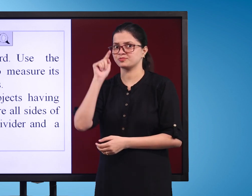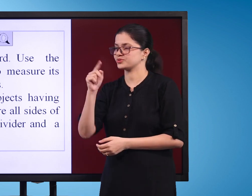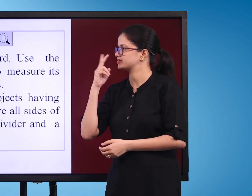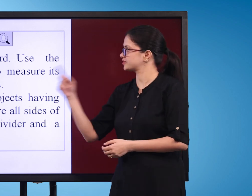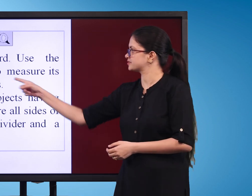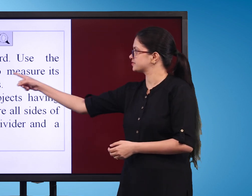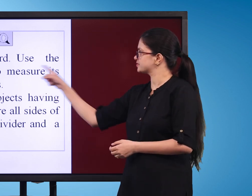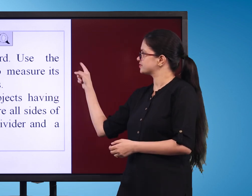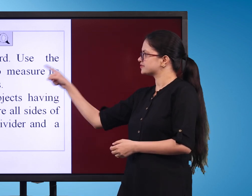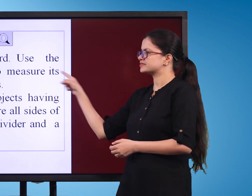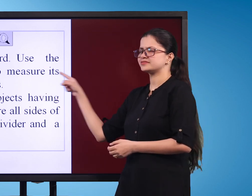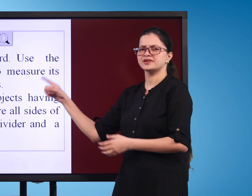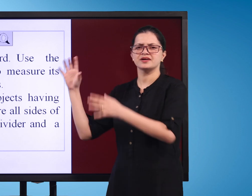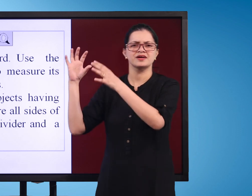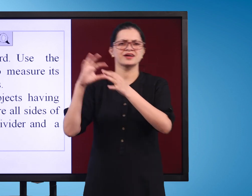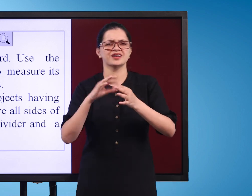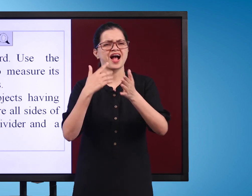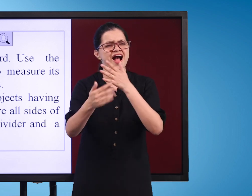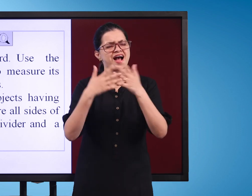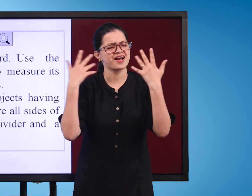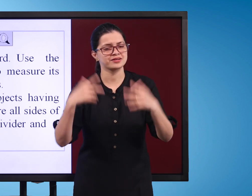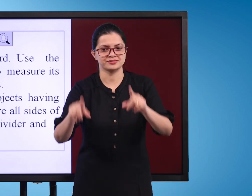1. Take any postcard.